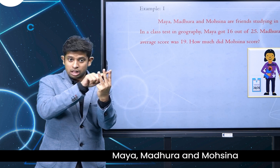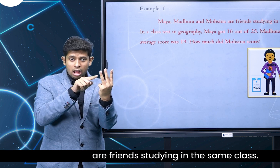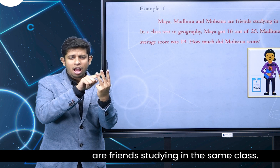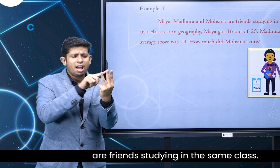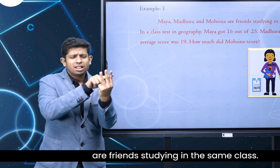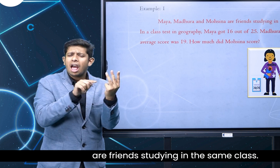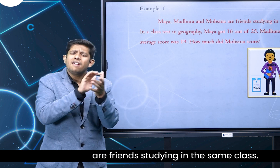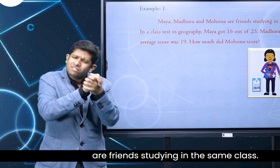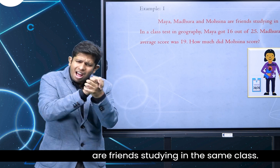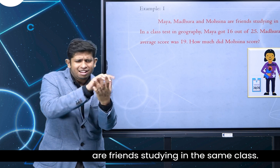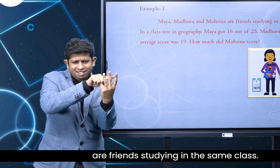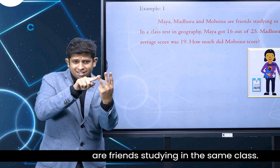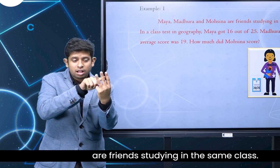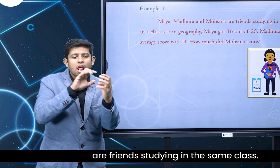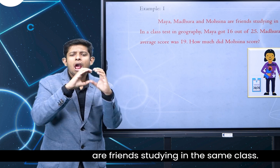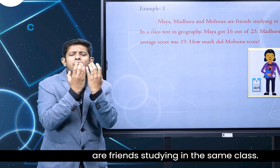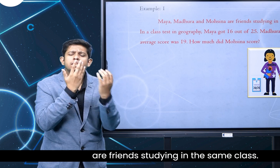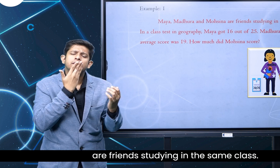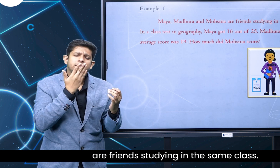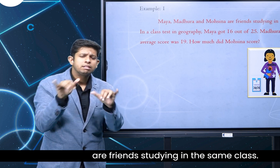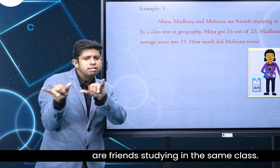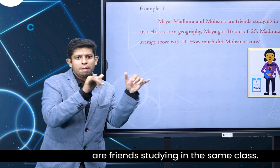are friends studying in the same class.